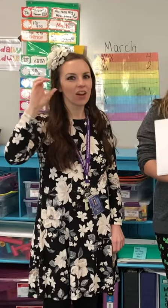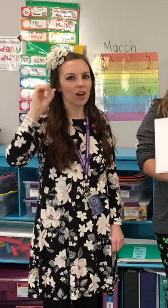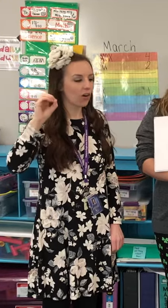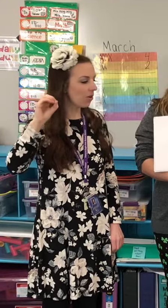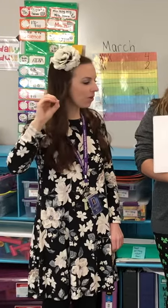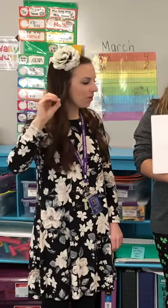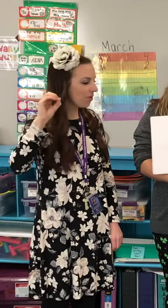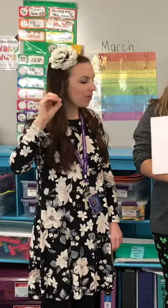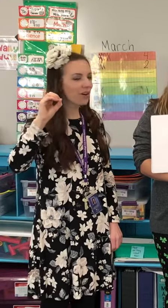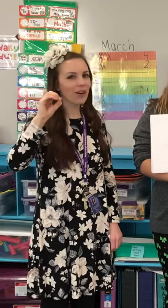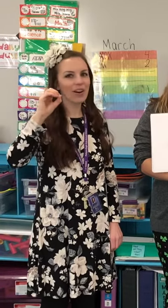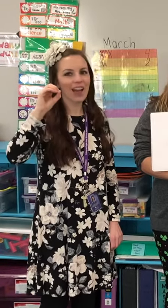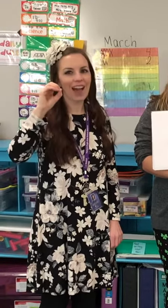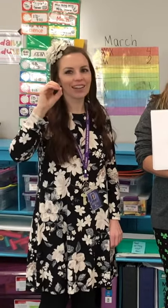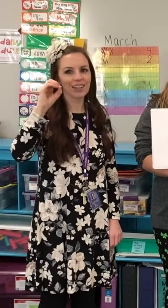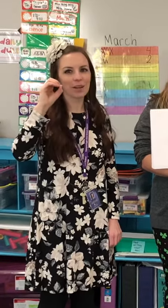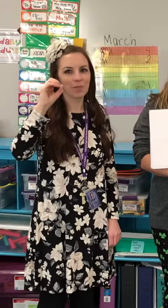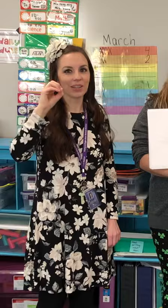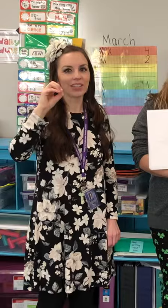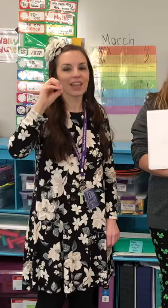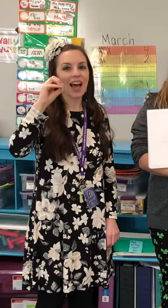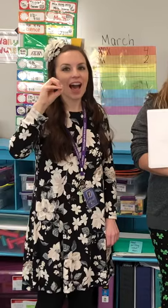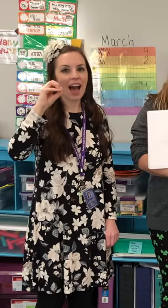O for octopus.